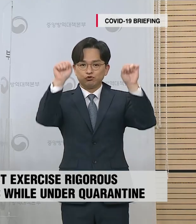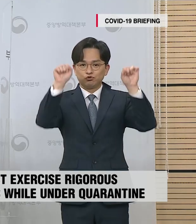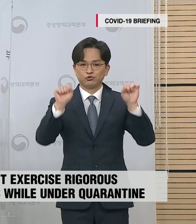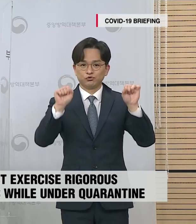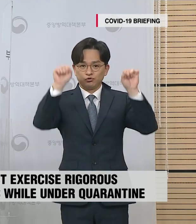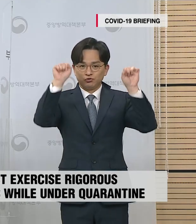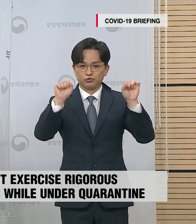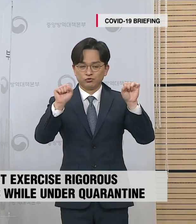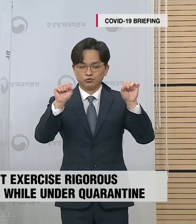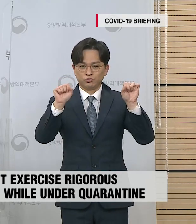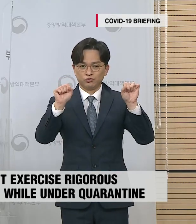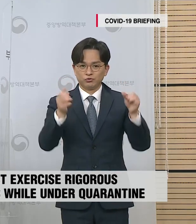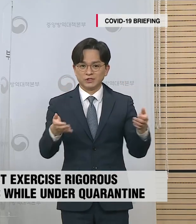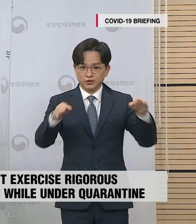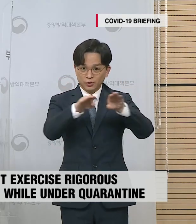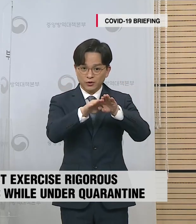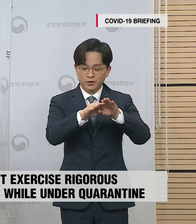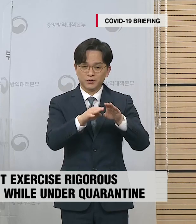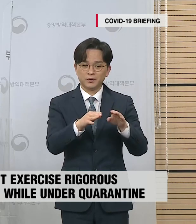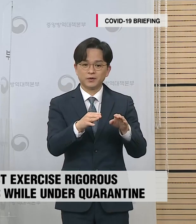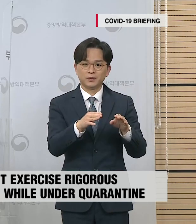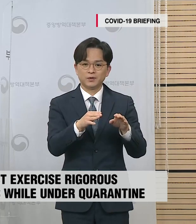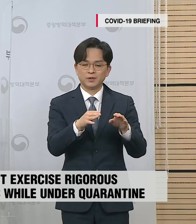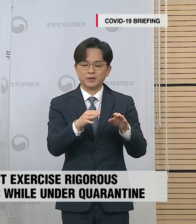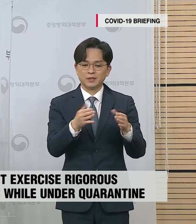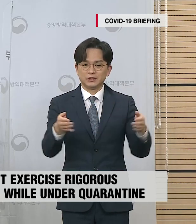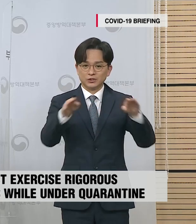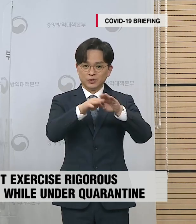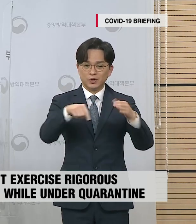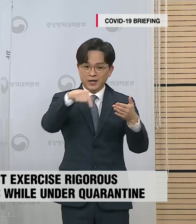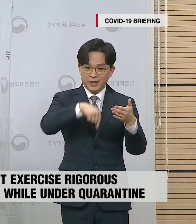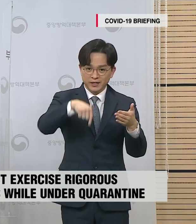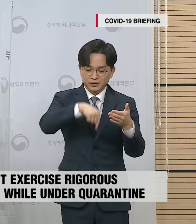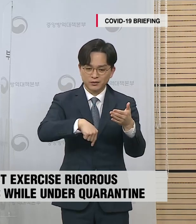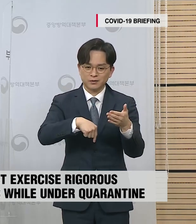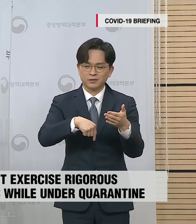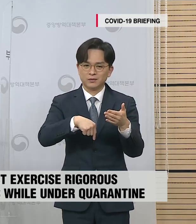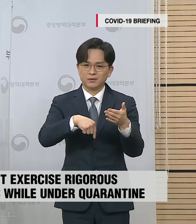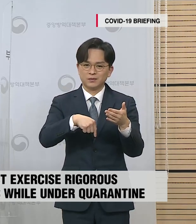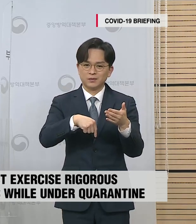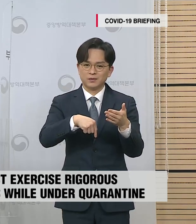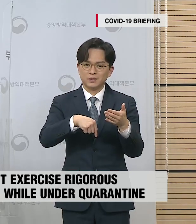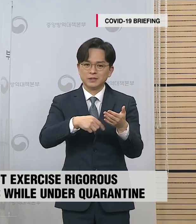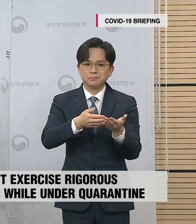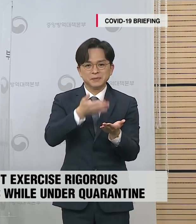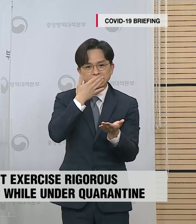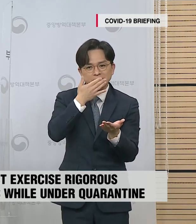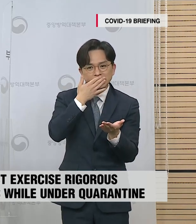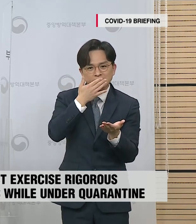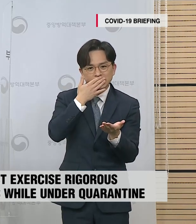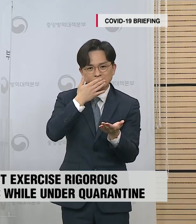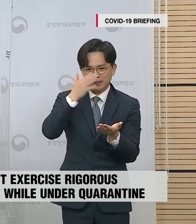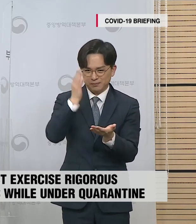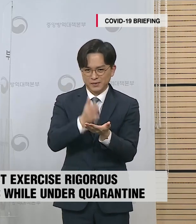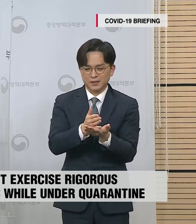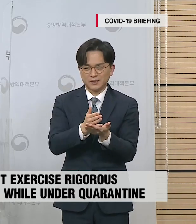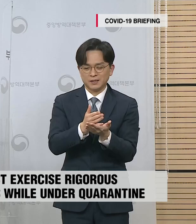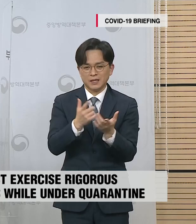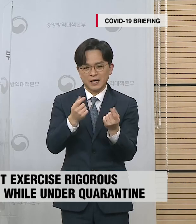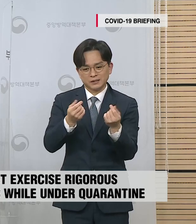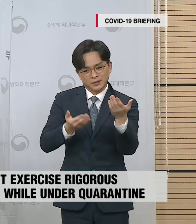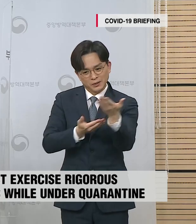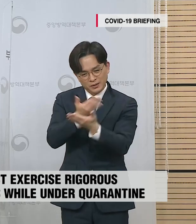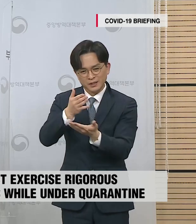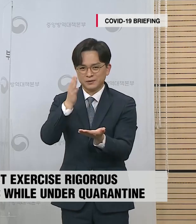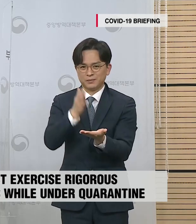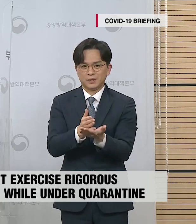user has any symptoms, he or she shall not visit such healthcare facilities. And moreover, they